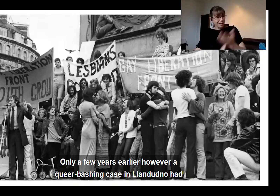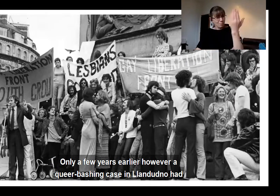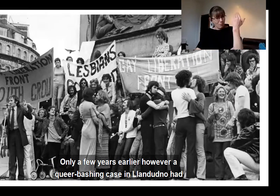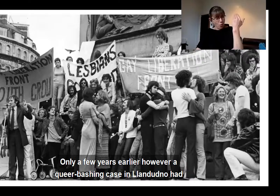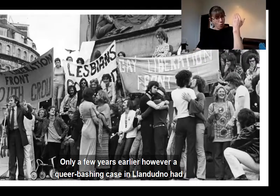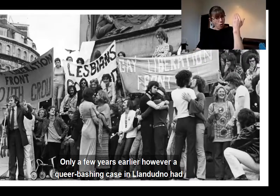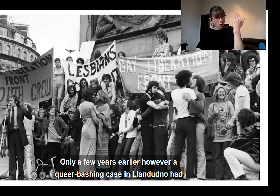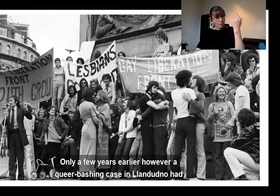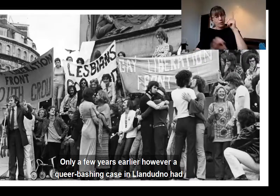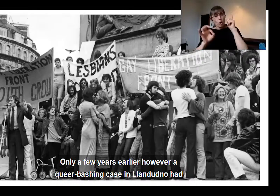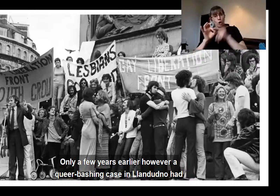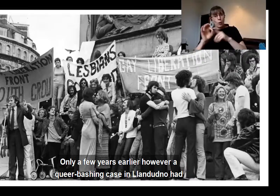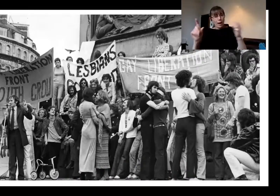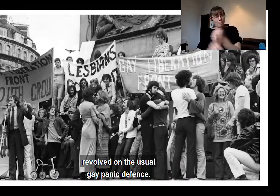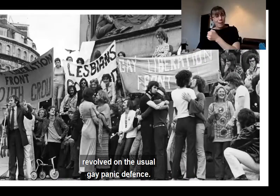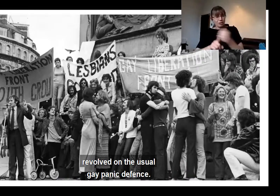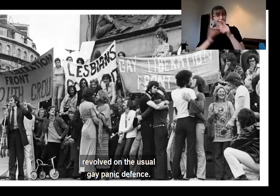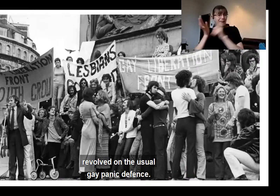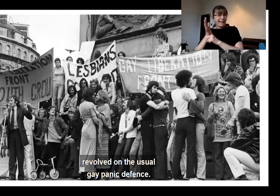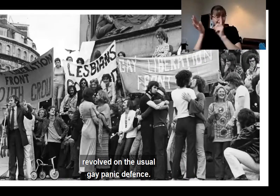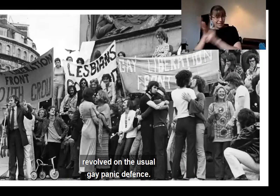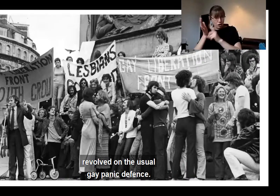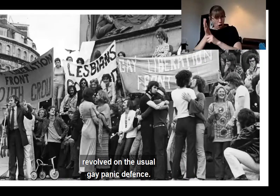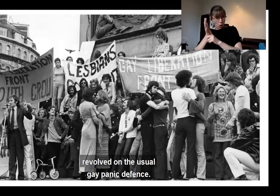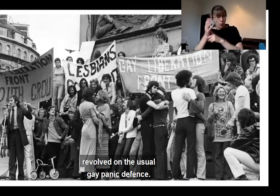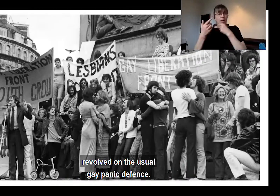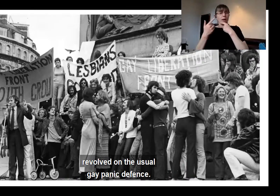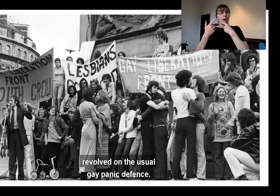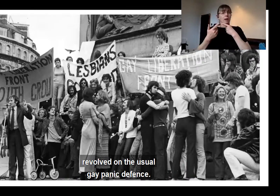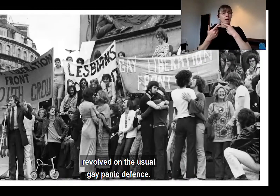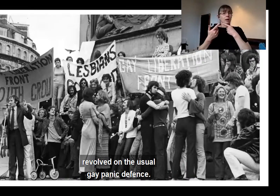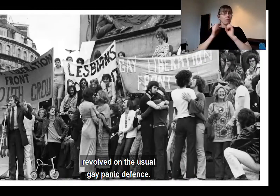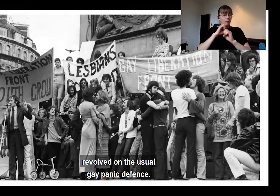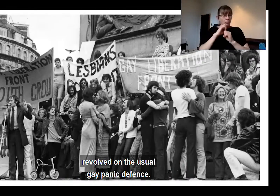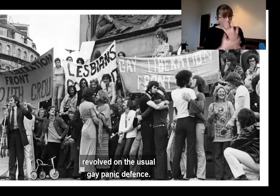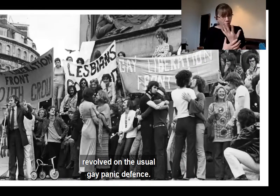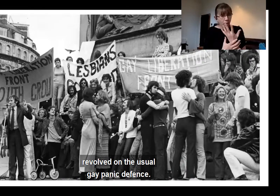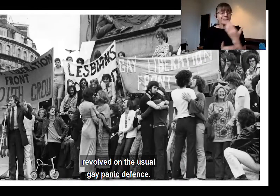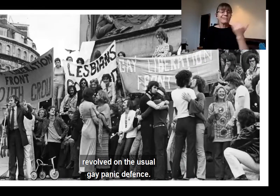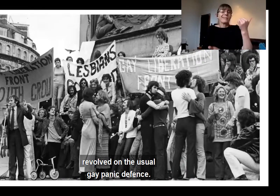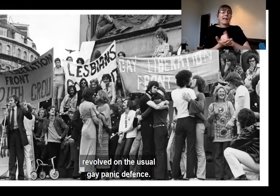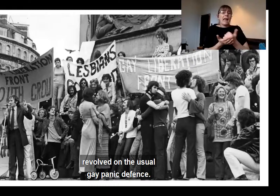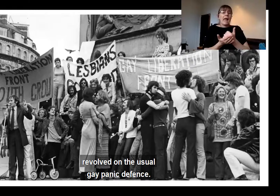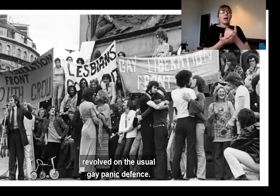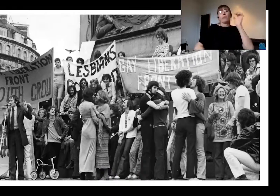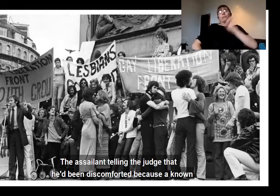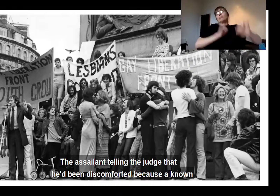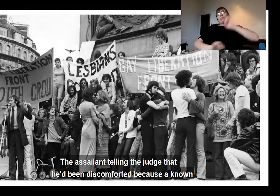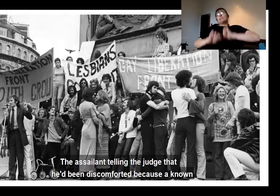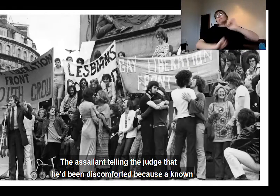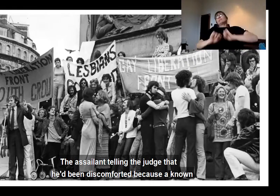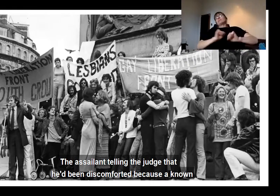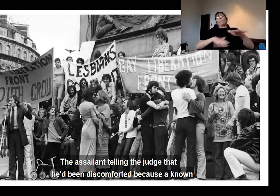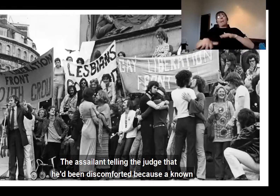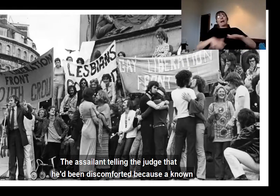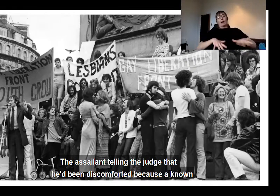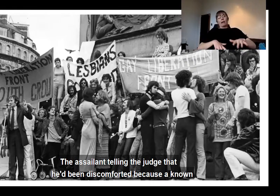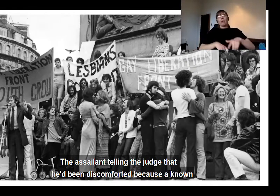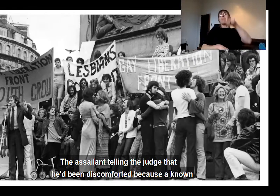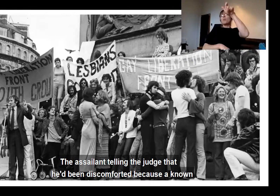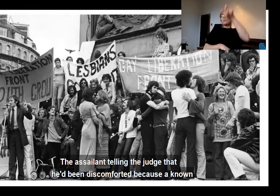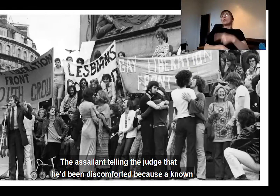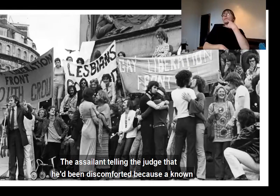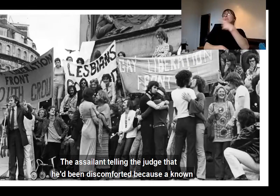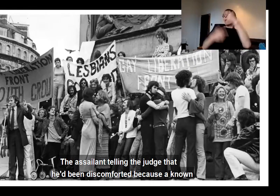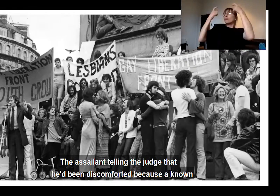queer bashing case in Llandudno had revolved on the usual gay panic defence. The assailant telling the